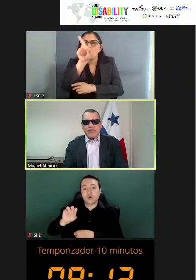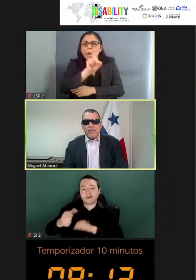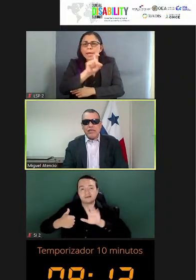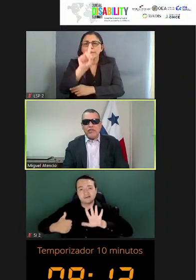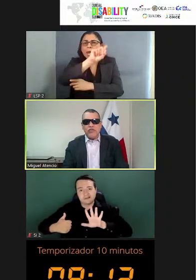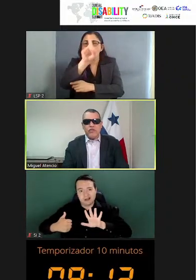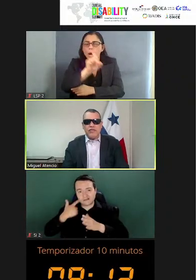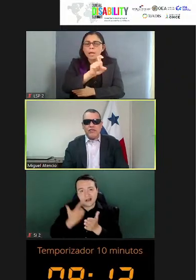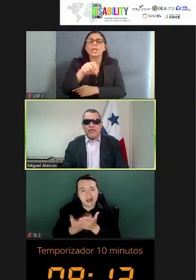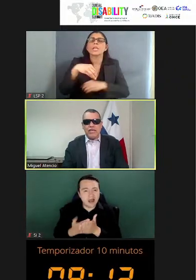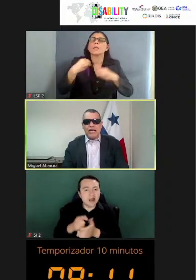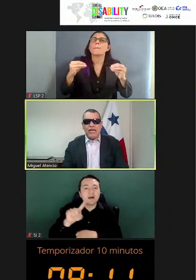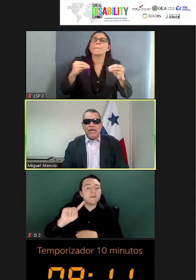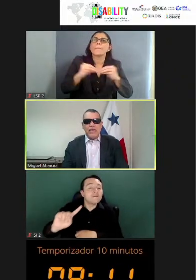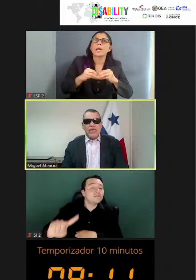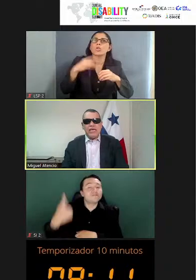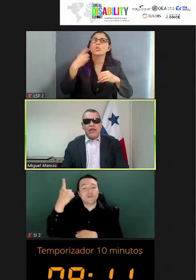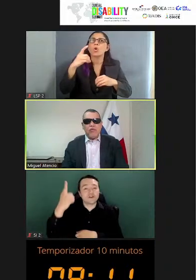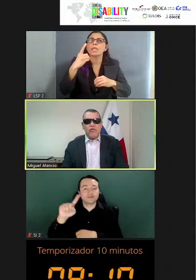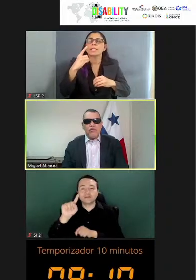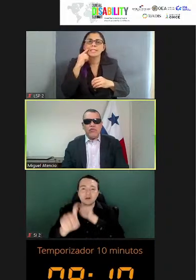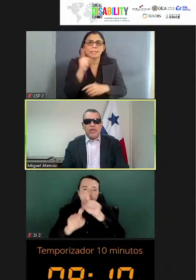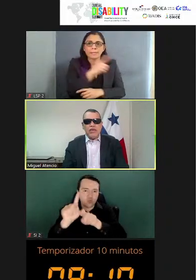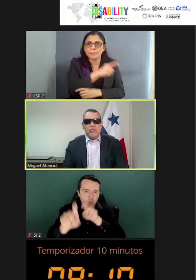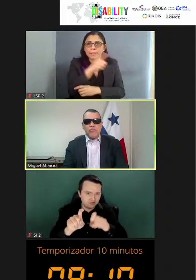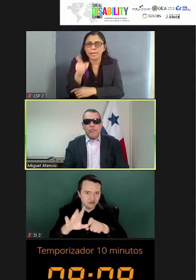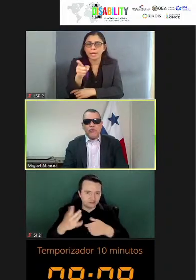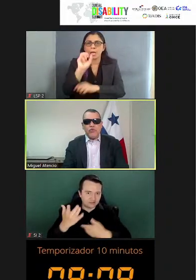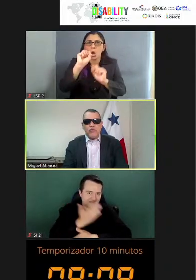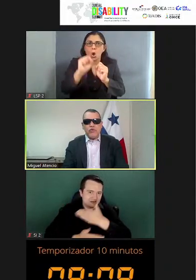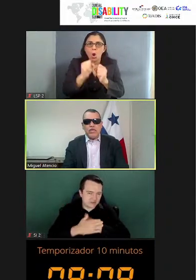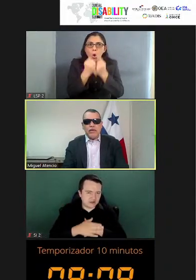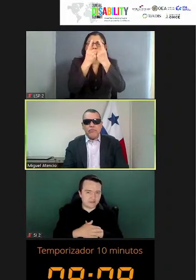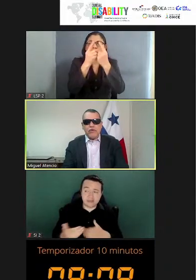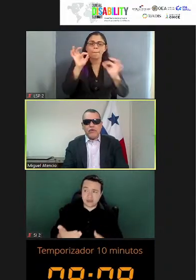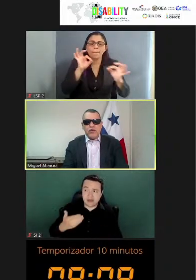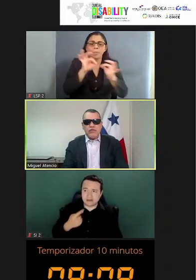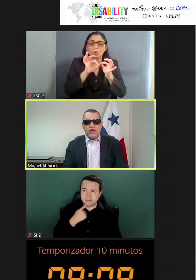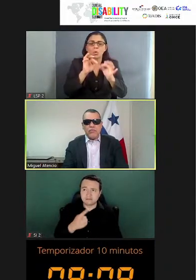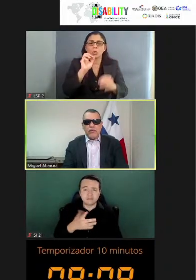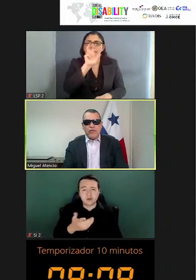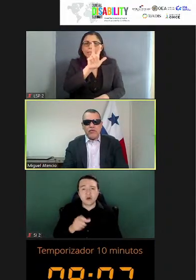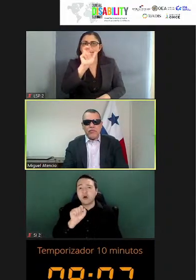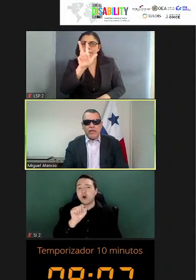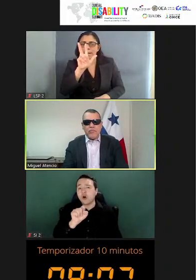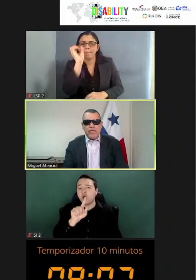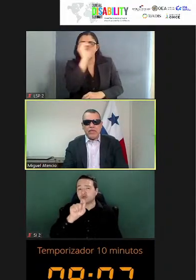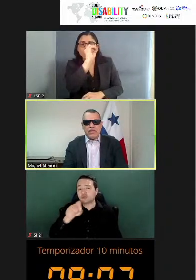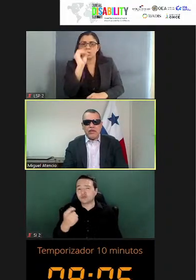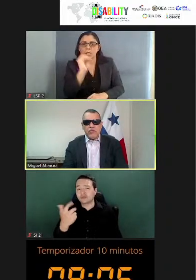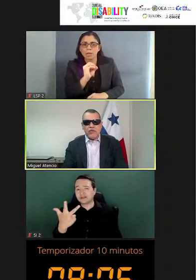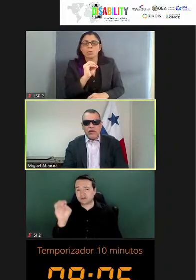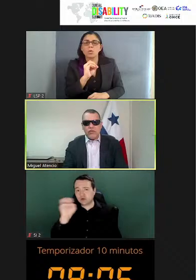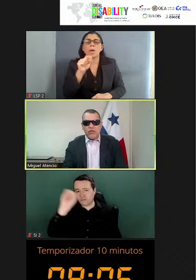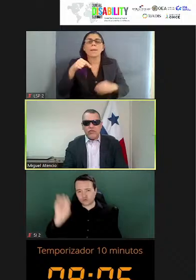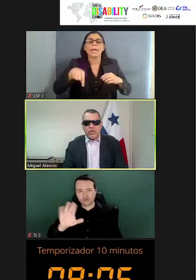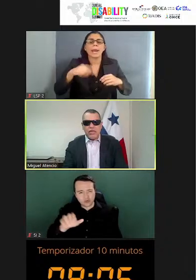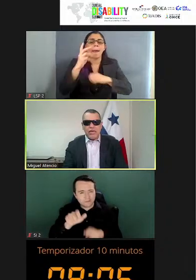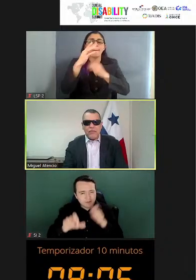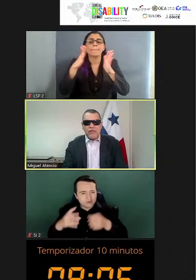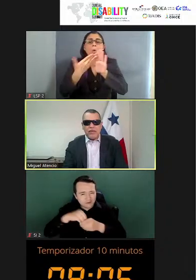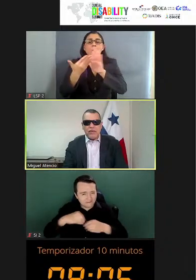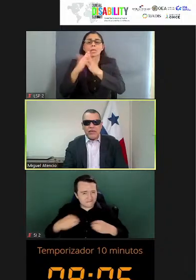survey on prevalence of disabilities was put together where 11.3 of the